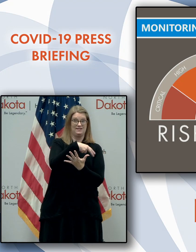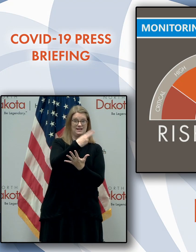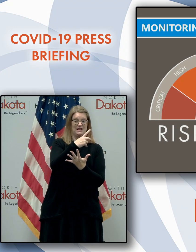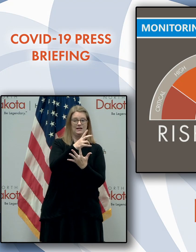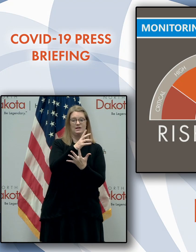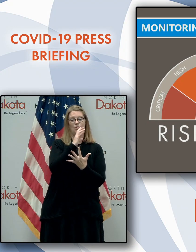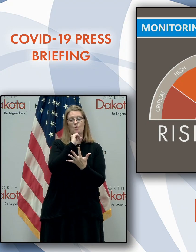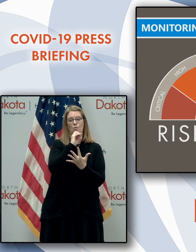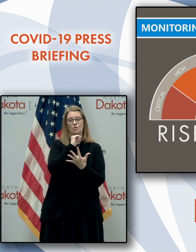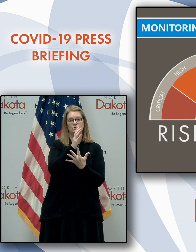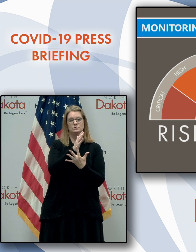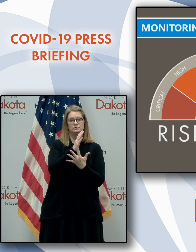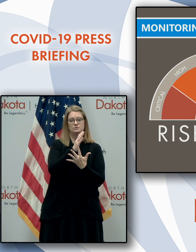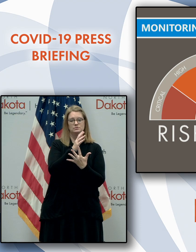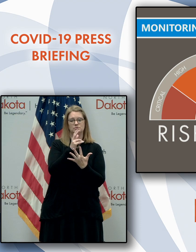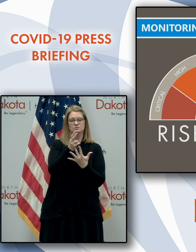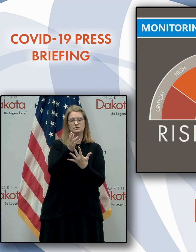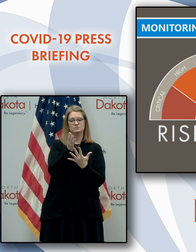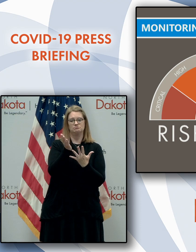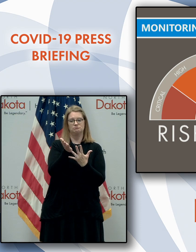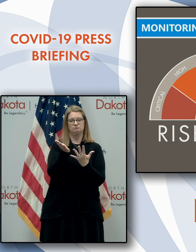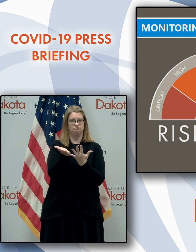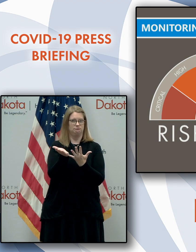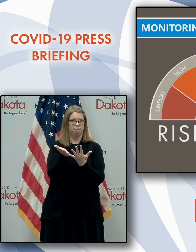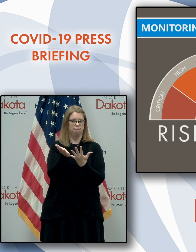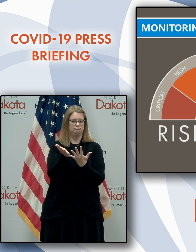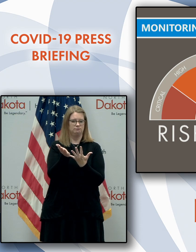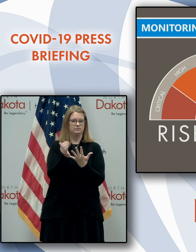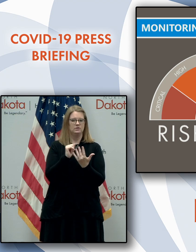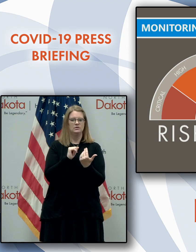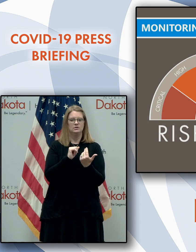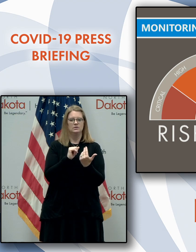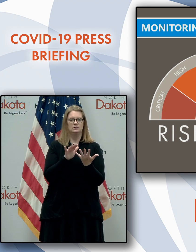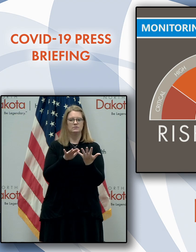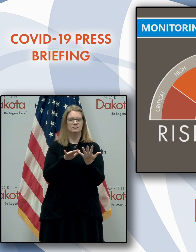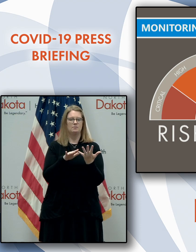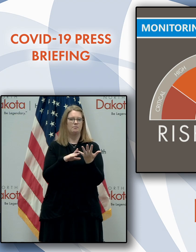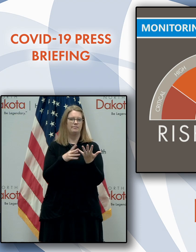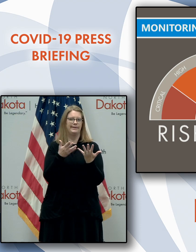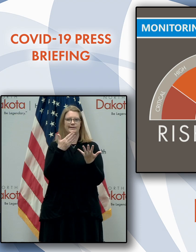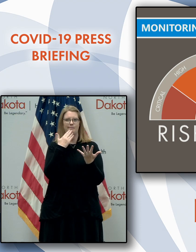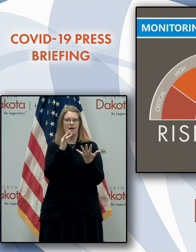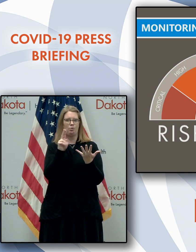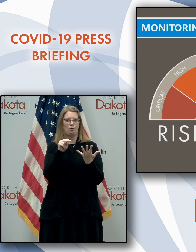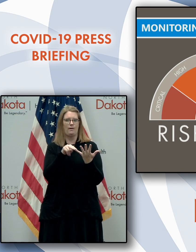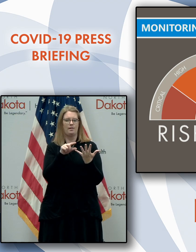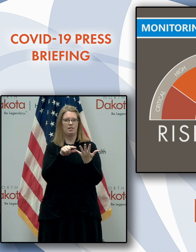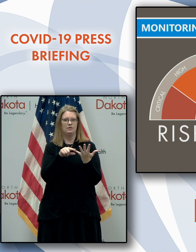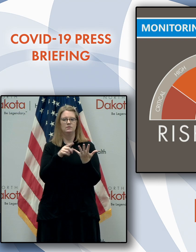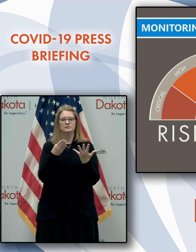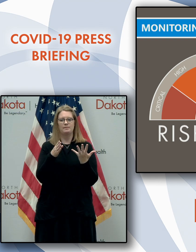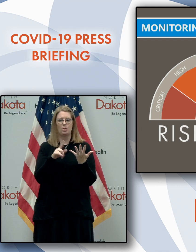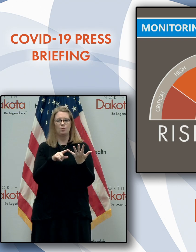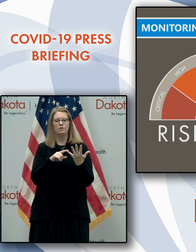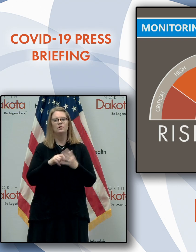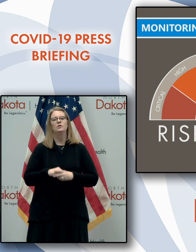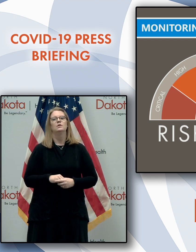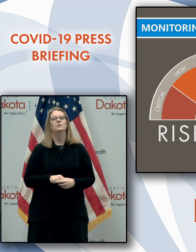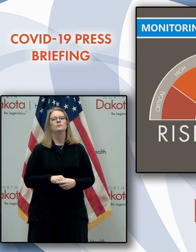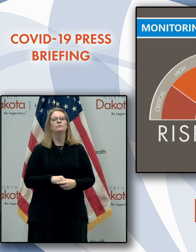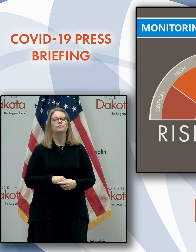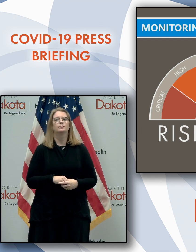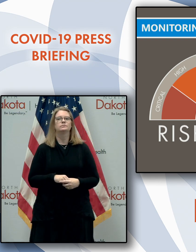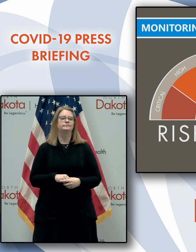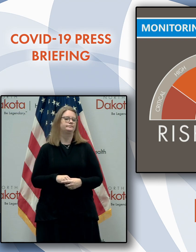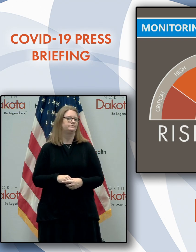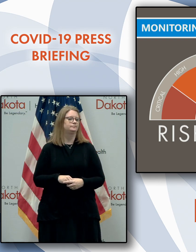is orange, moderate is yellow, low green, and what is sort of the better normal, the new normal, is the blue. And